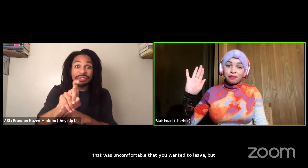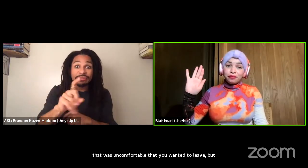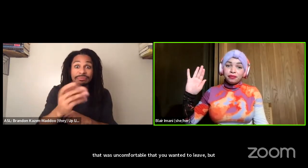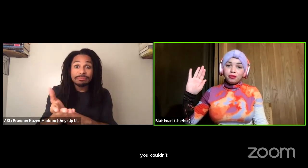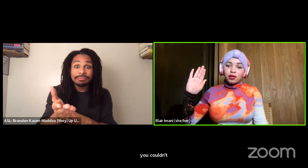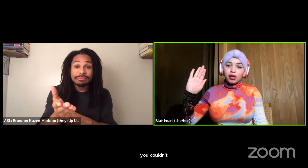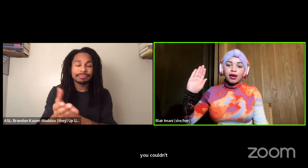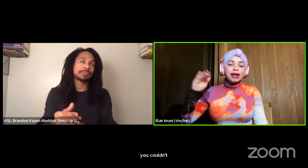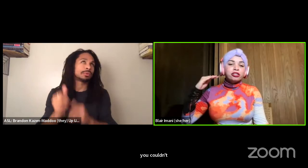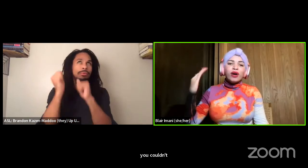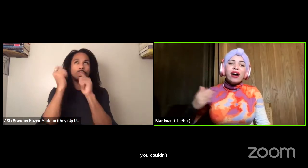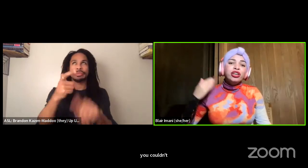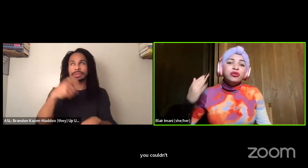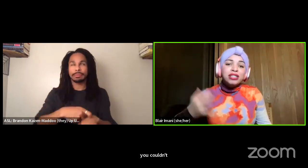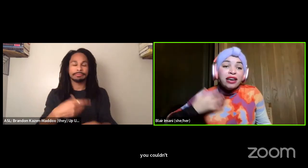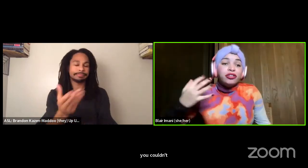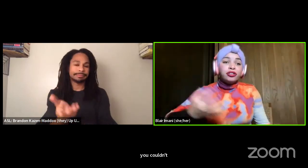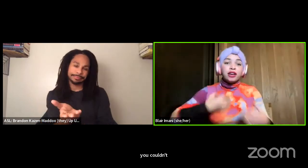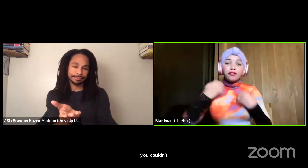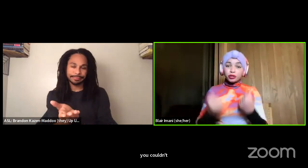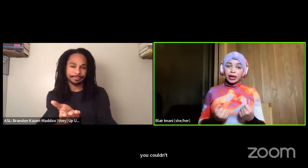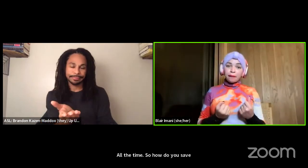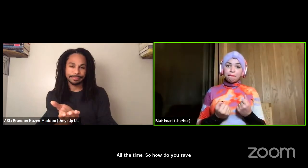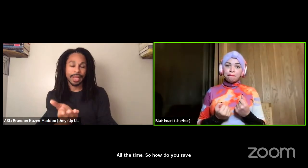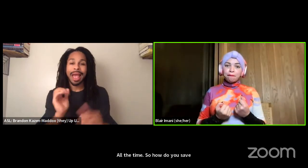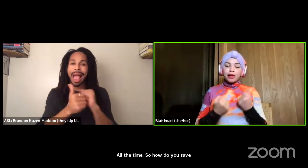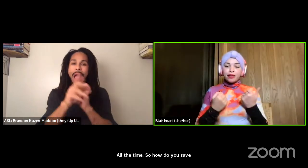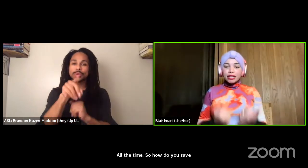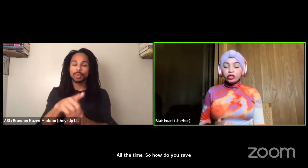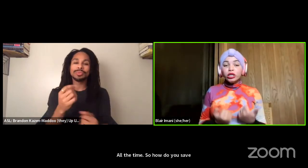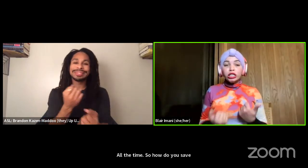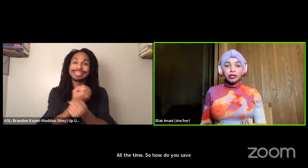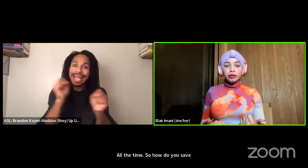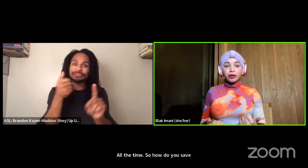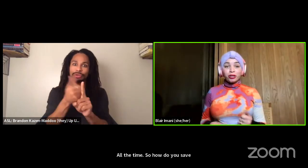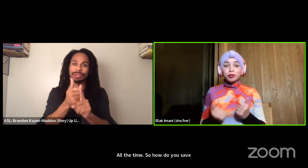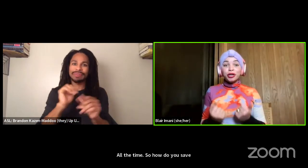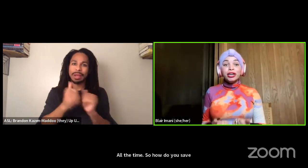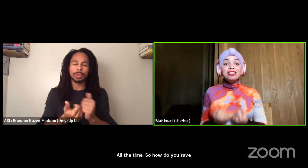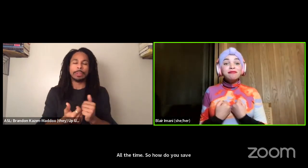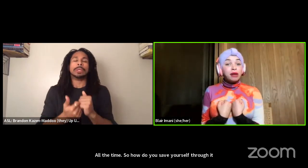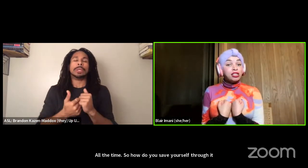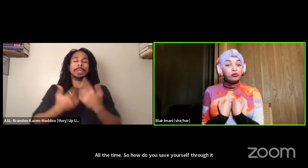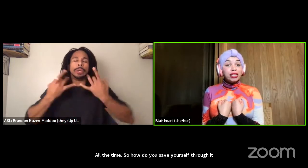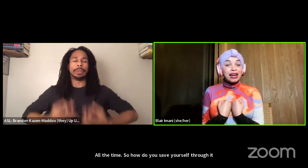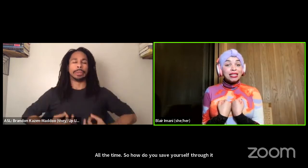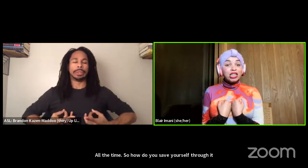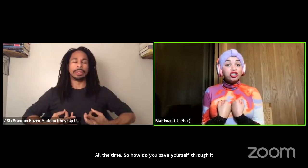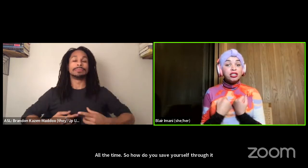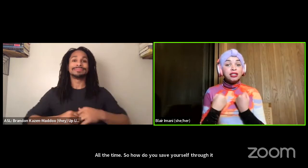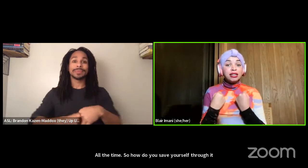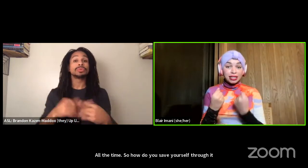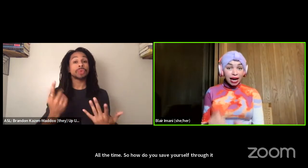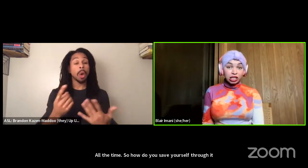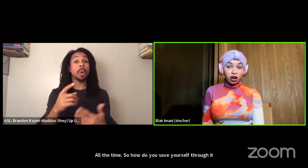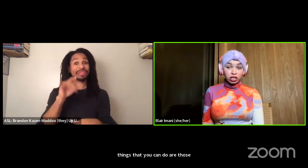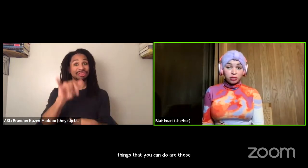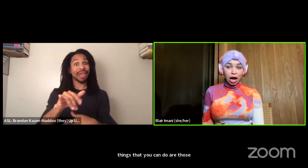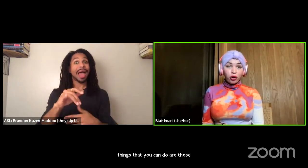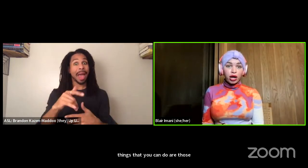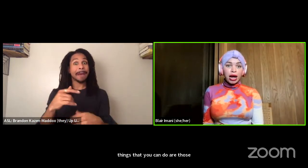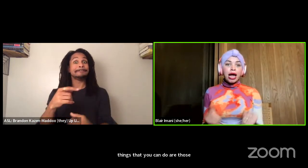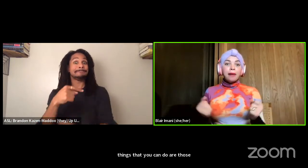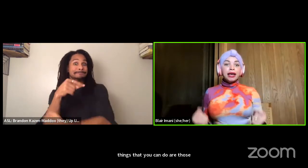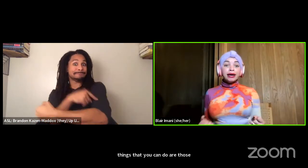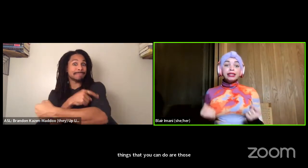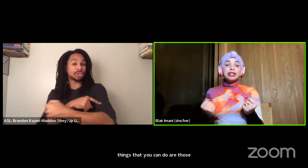All the time. So how do you save yourself through it? Things that you can do are those progressive muscle relaxations that Ty